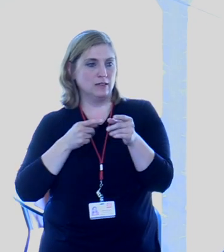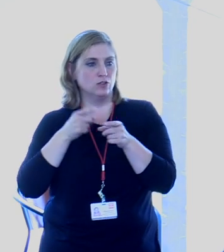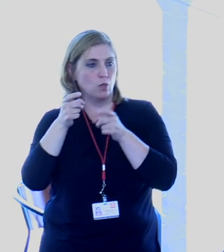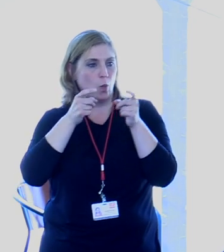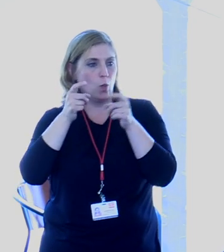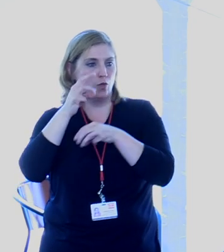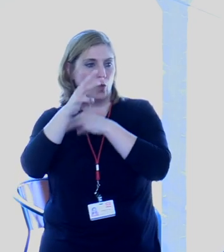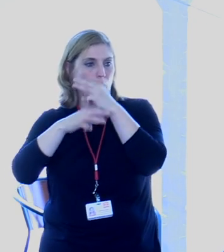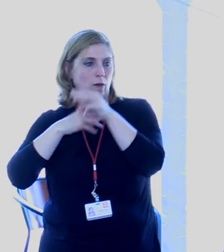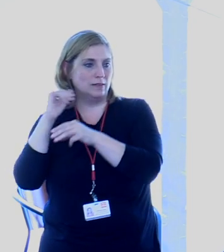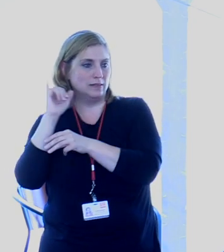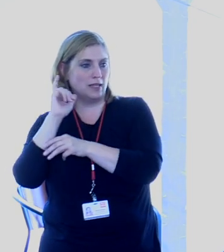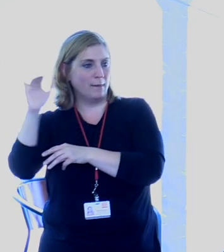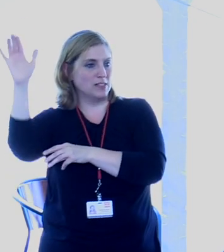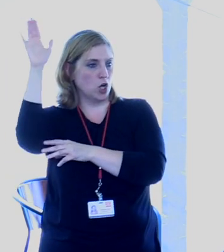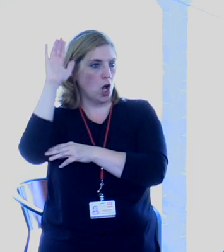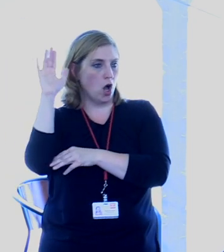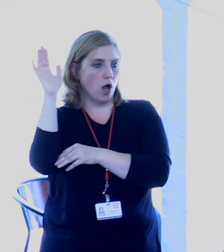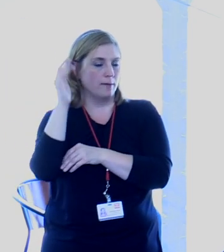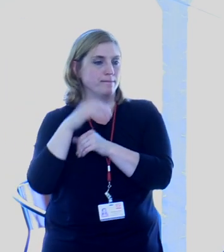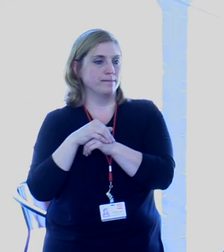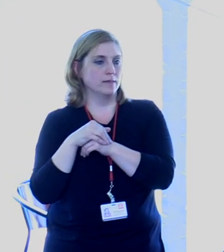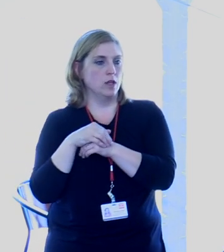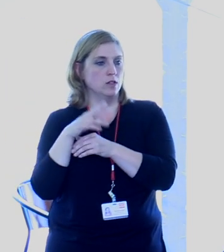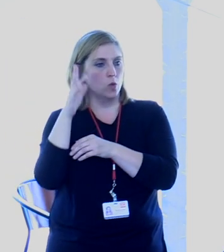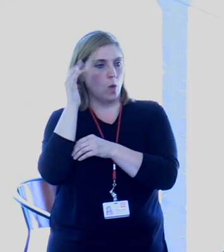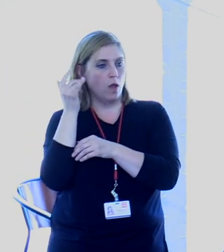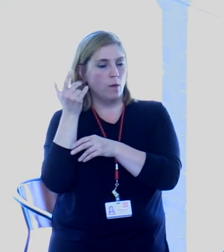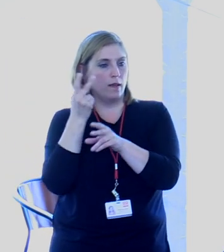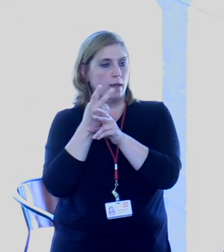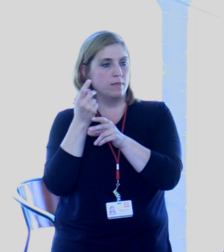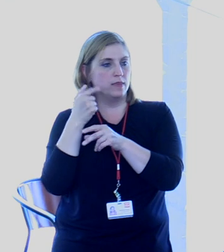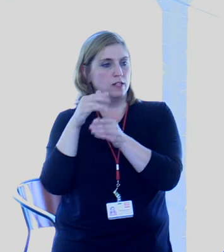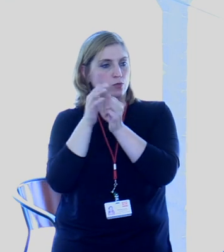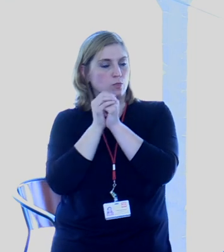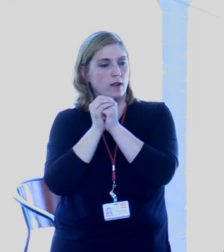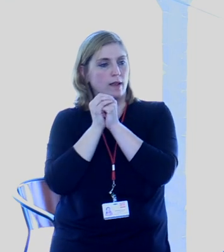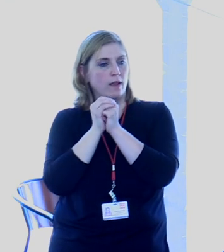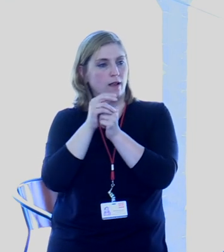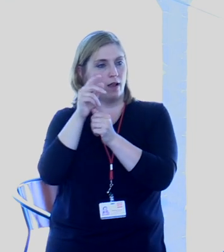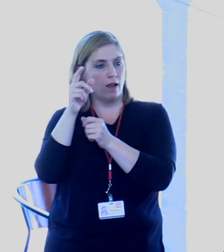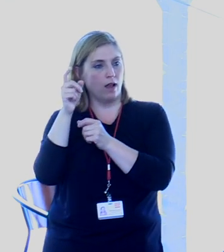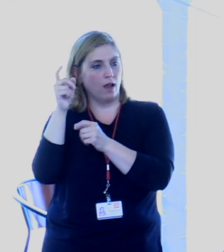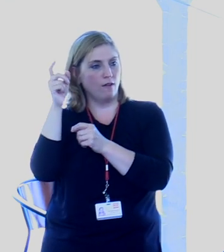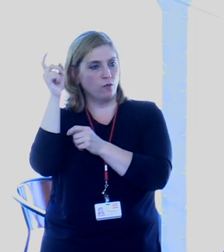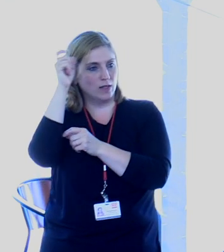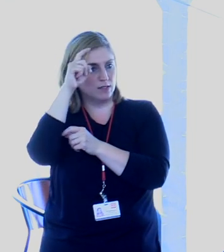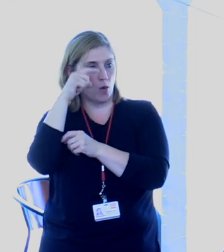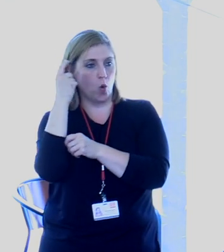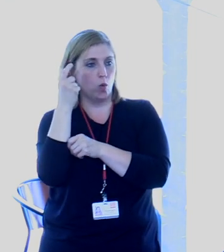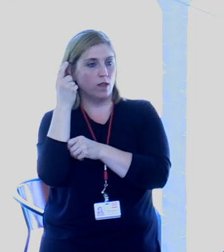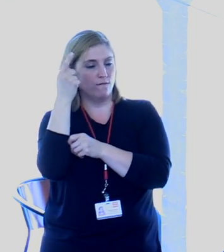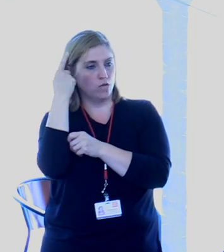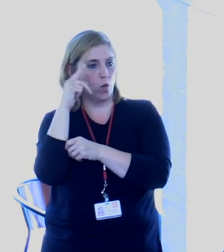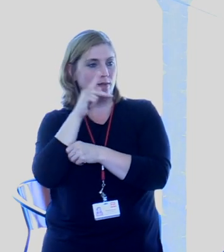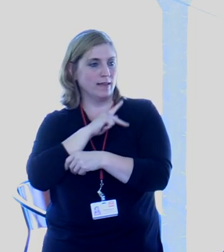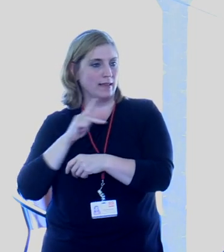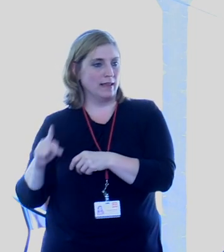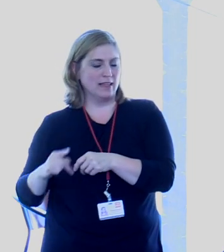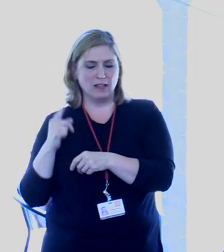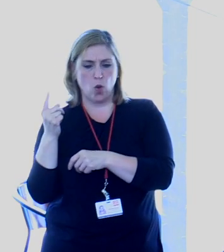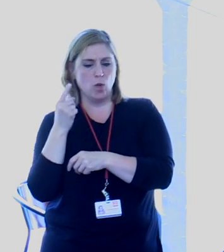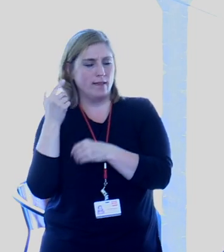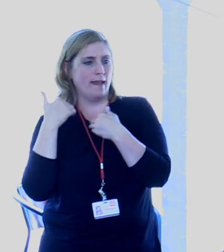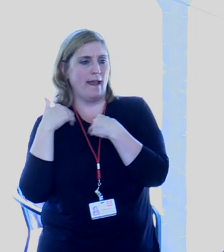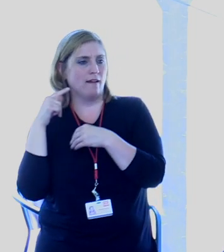god. Okay, which is why we reserve this prayer for wisdom only to the king. Okay, there's only one who can have this